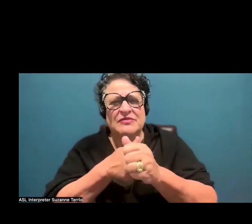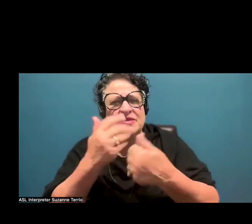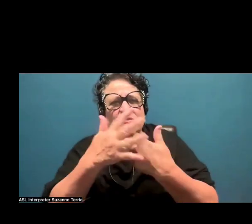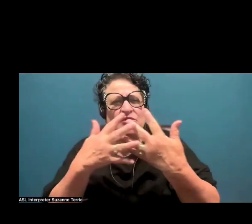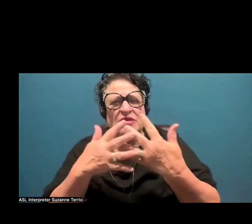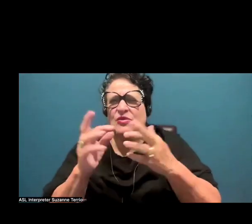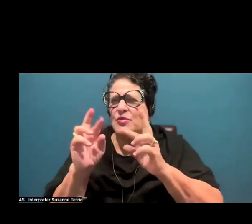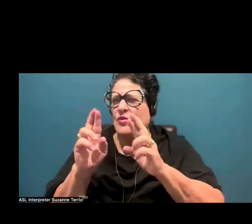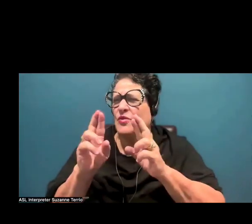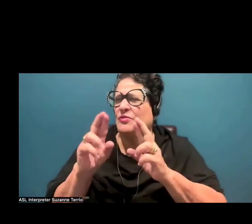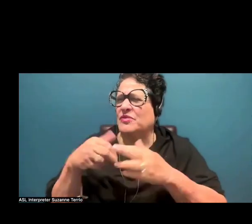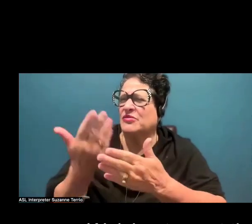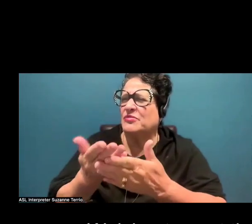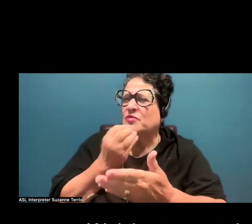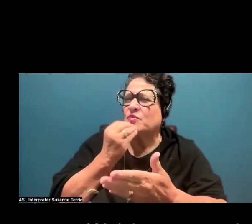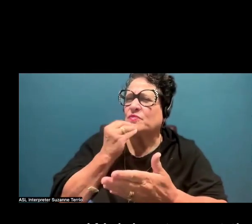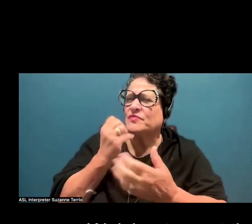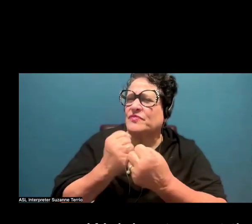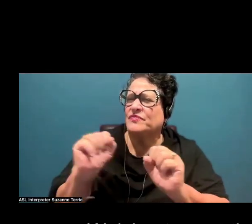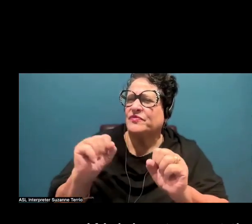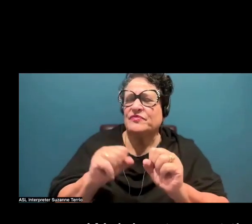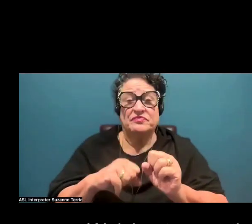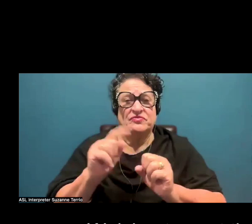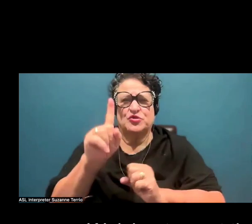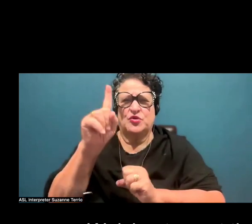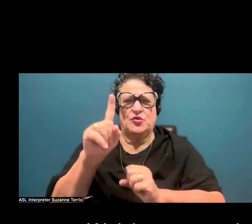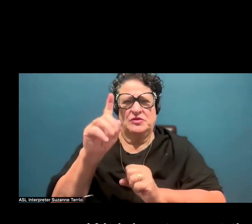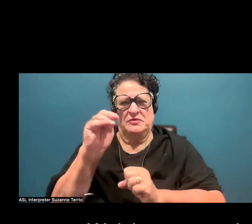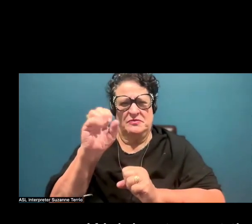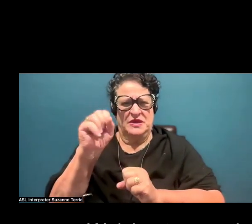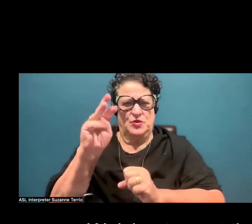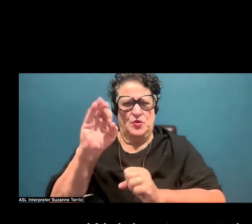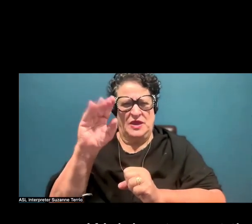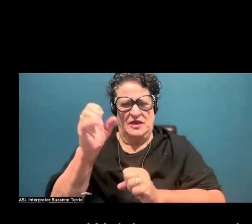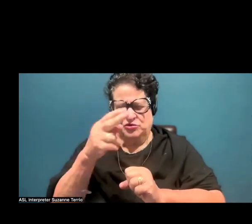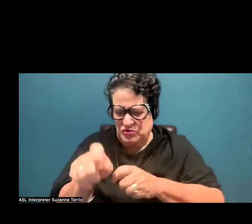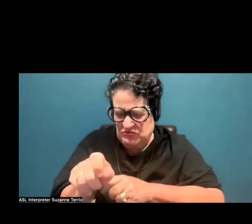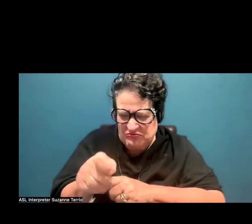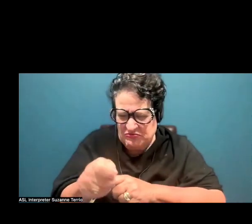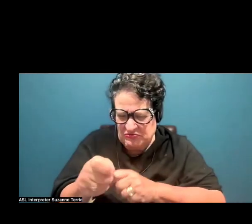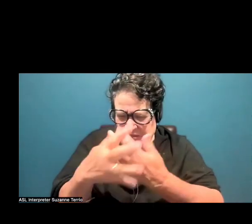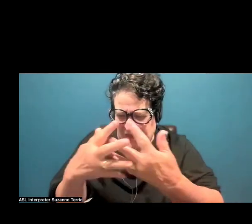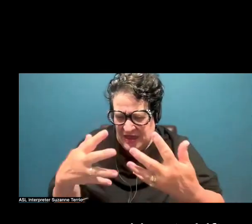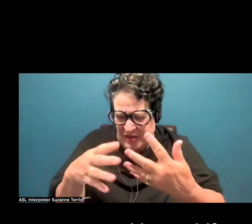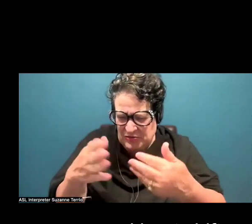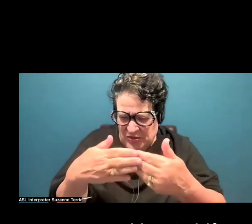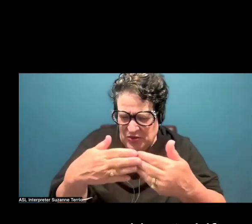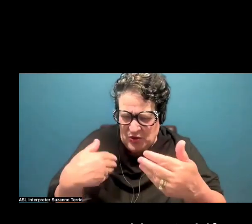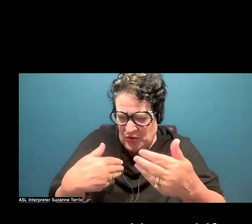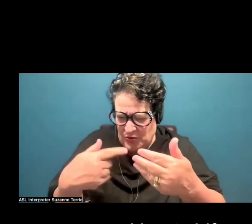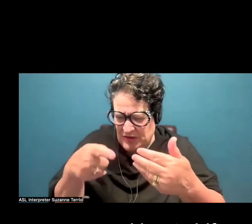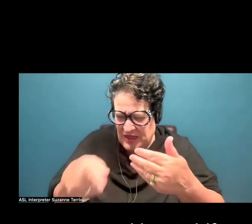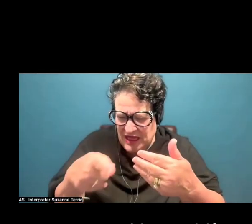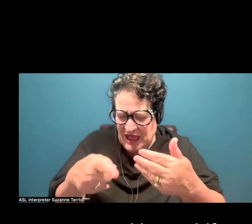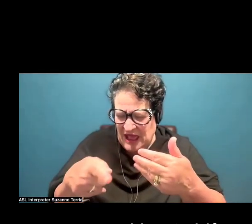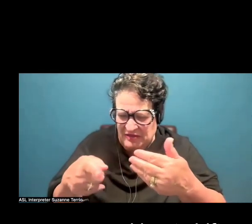safe. The tallest, Miss Welsh, stops at the gate and fumbles with the lock until at last the gate swings open and boat shift comes